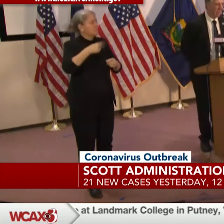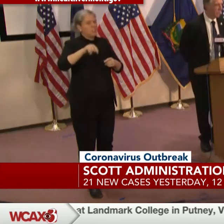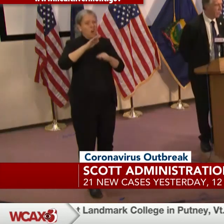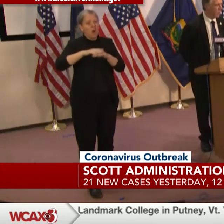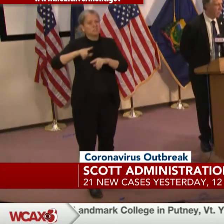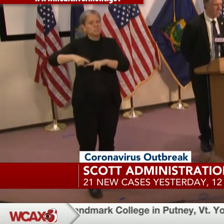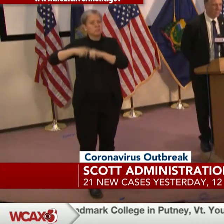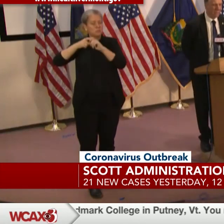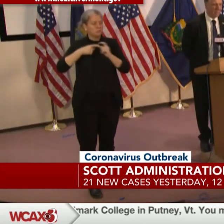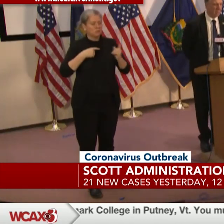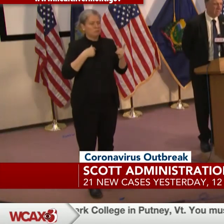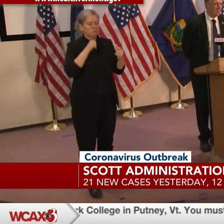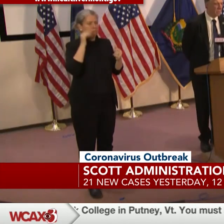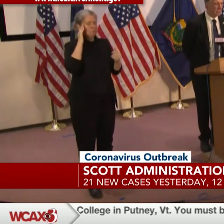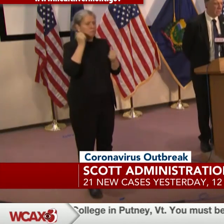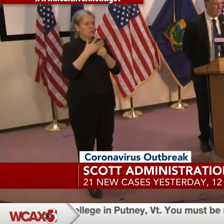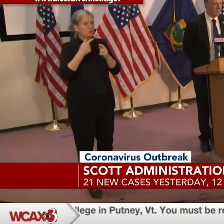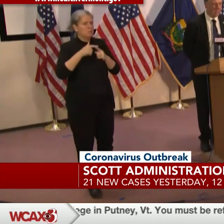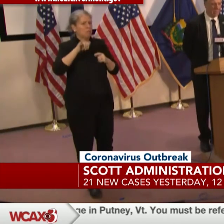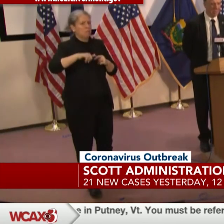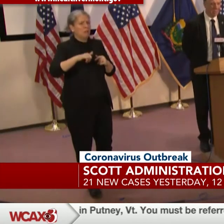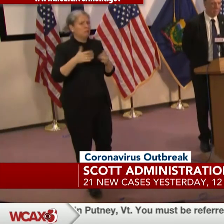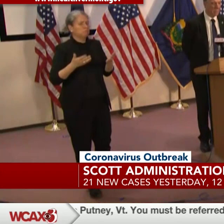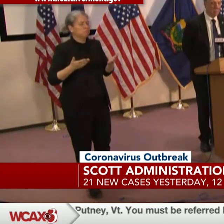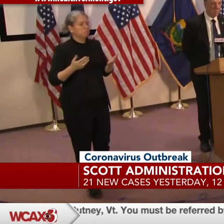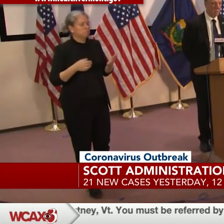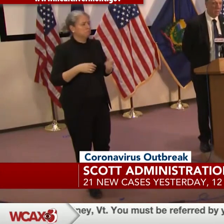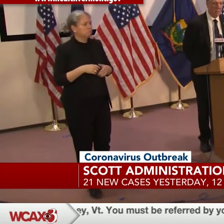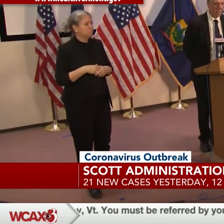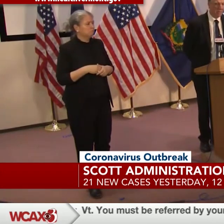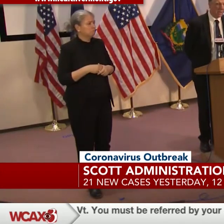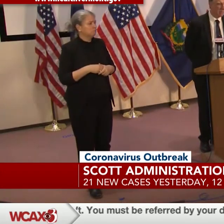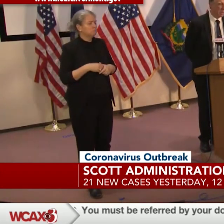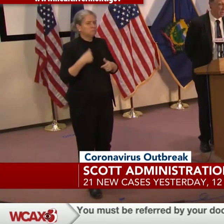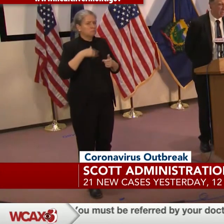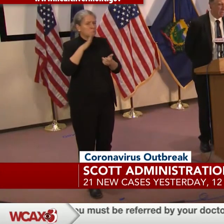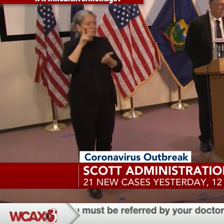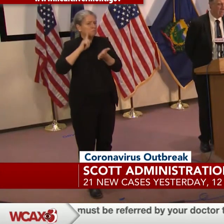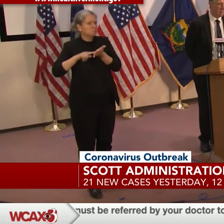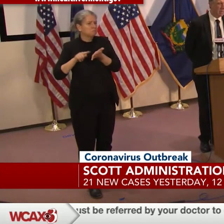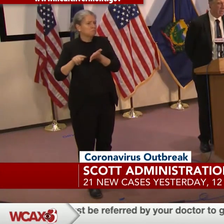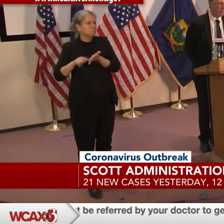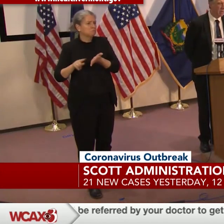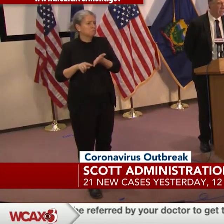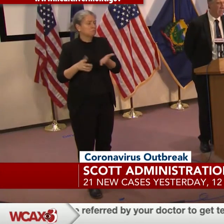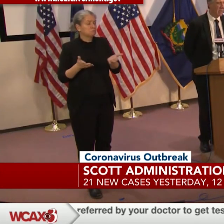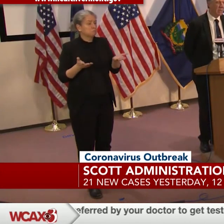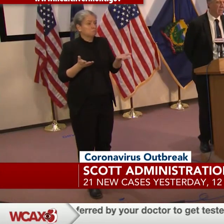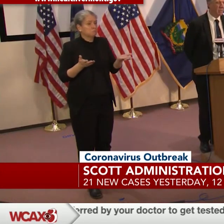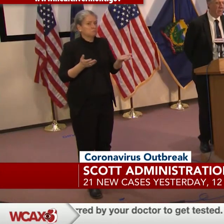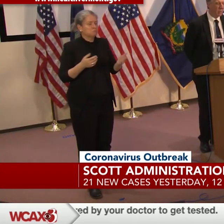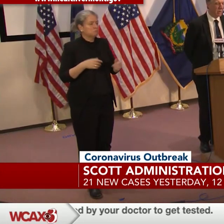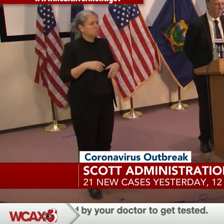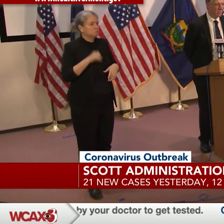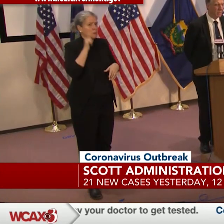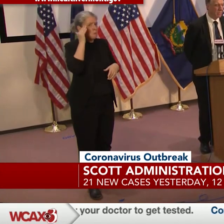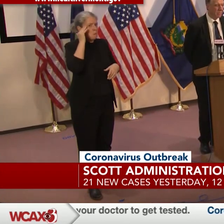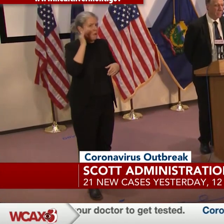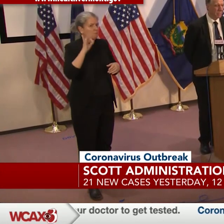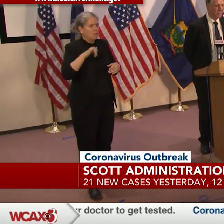I have no knowledge of that at this point in time, Alan. We'll look into that, but I'm not